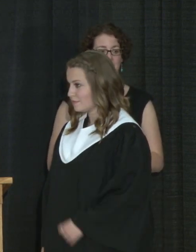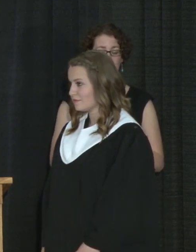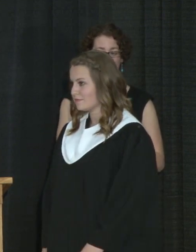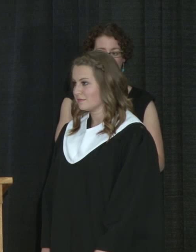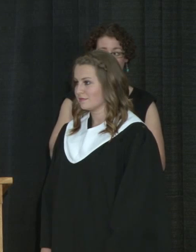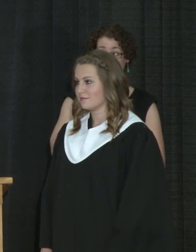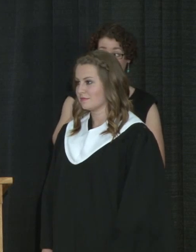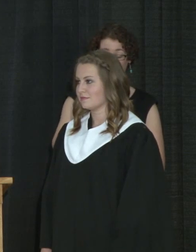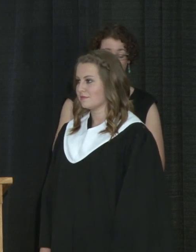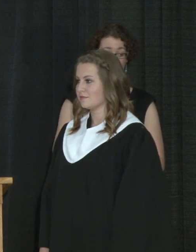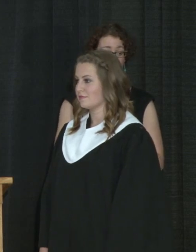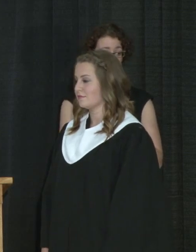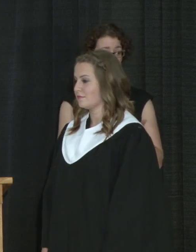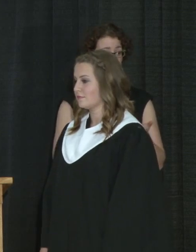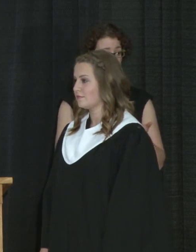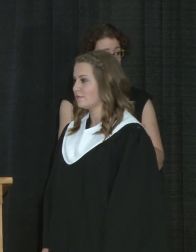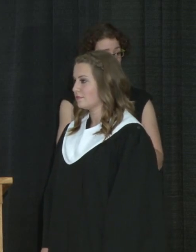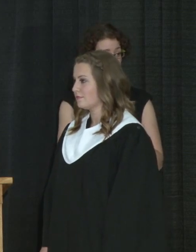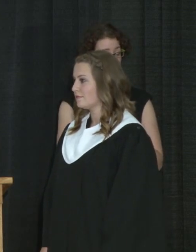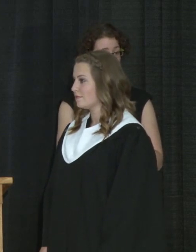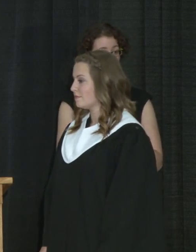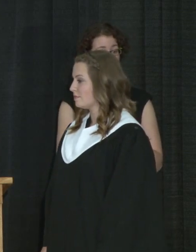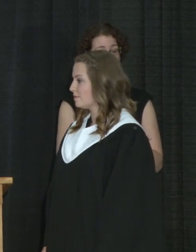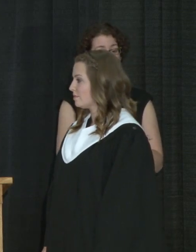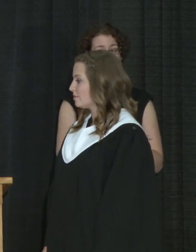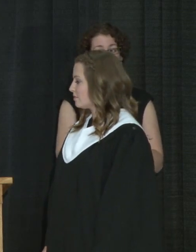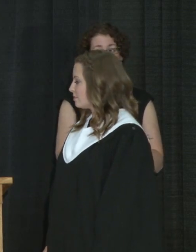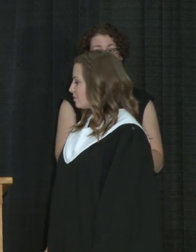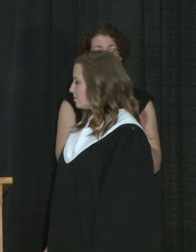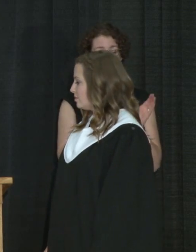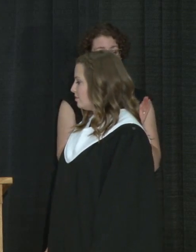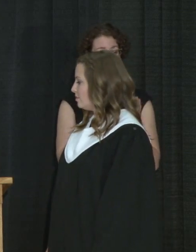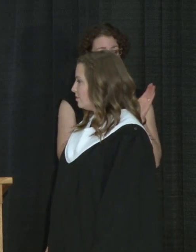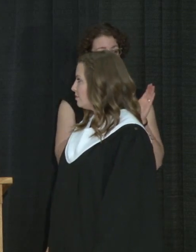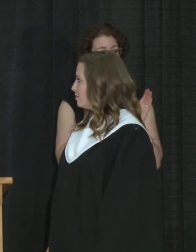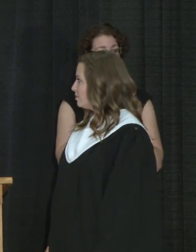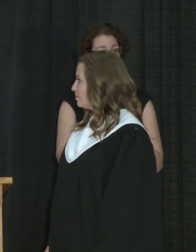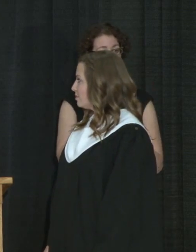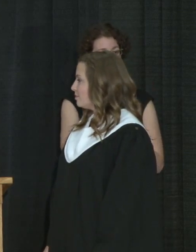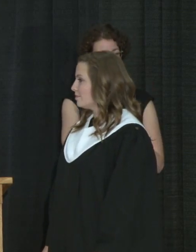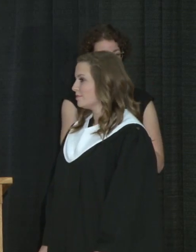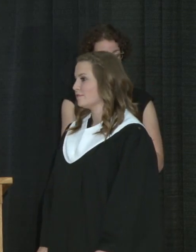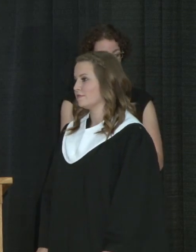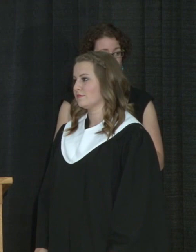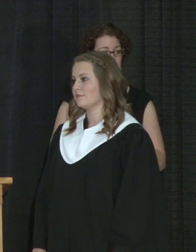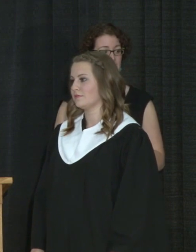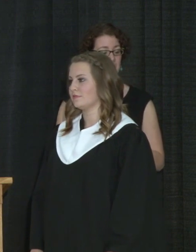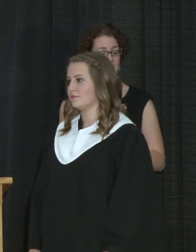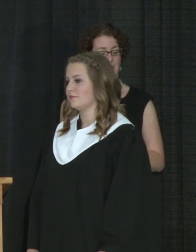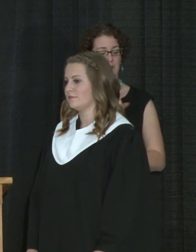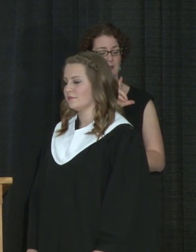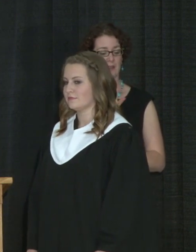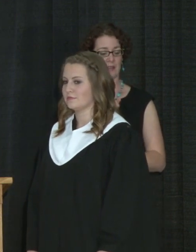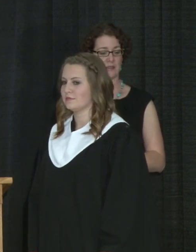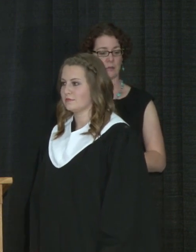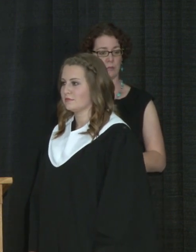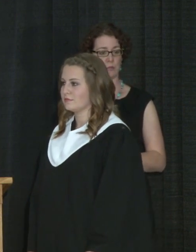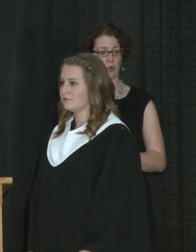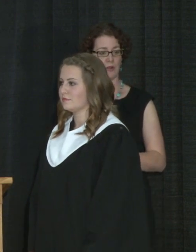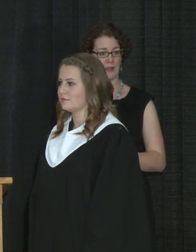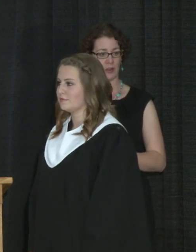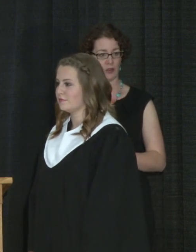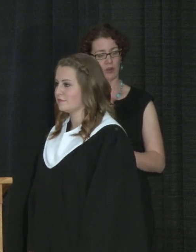Madam Vice President, the candidates for the certificate in plumbing. Kelsey